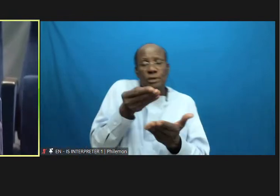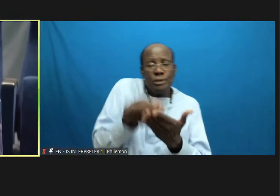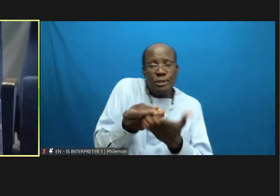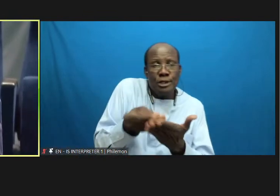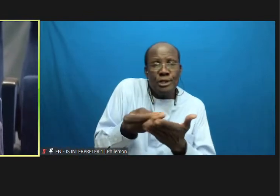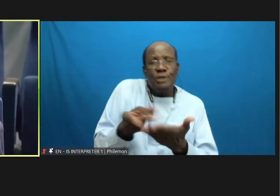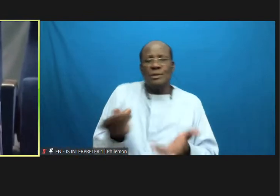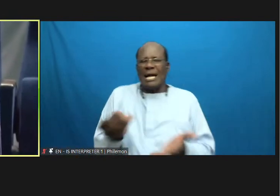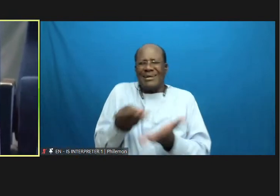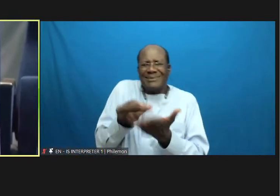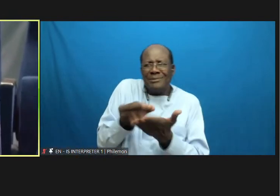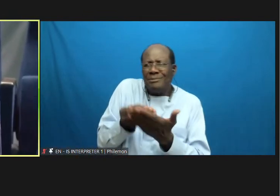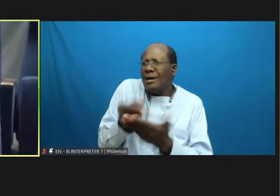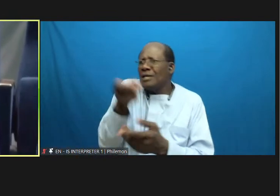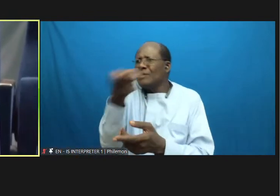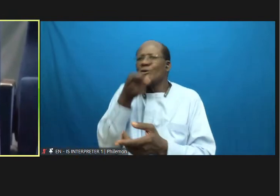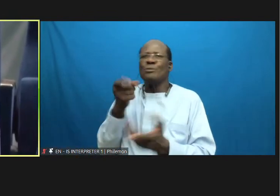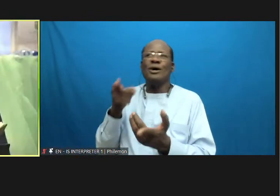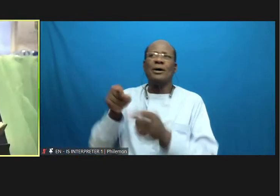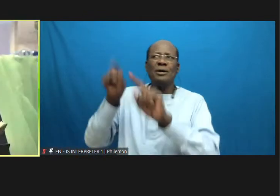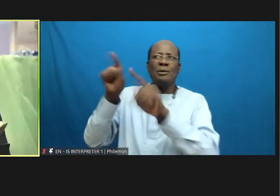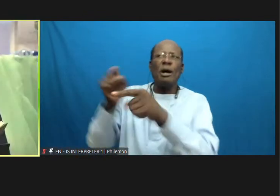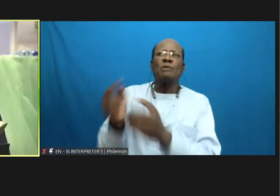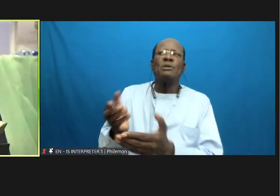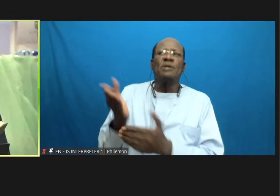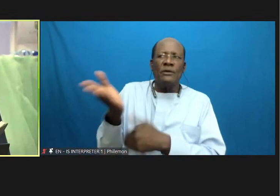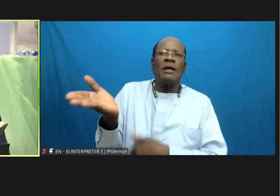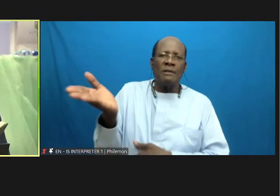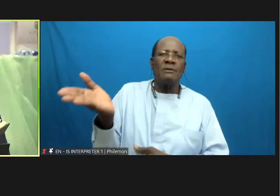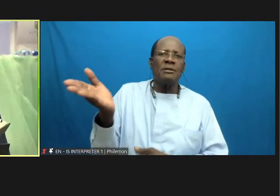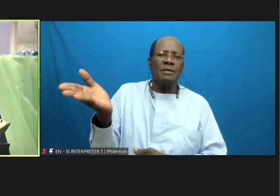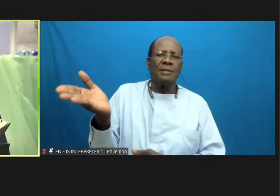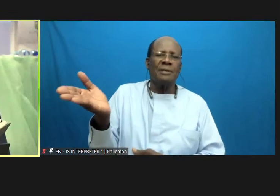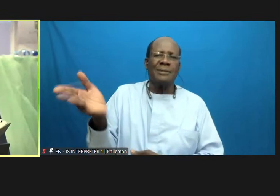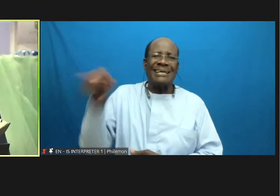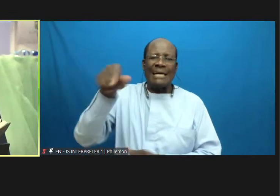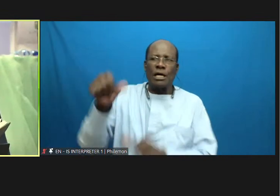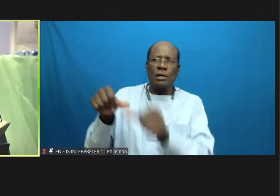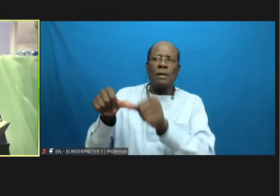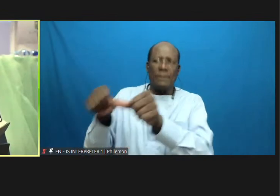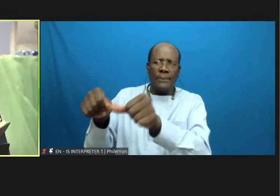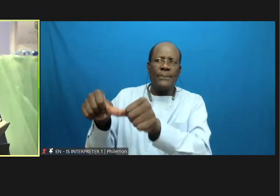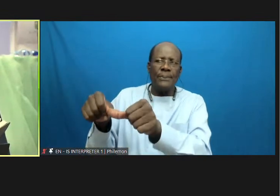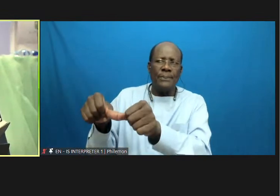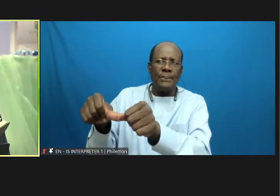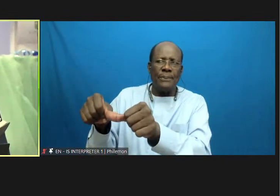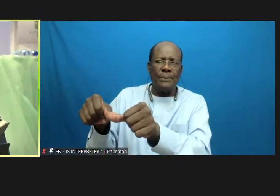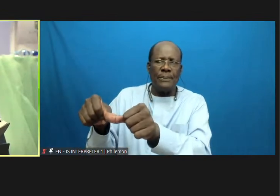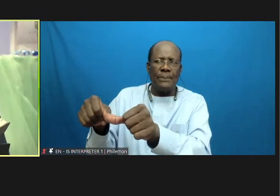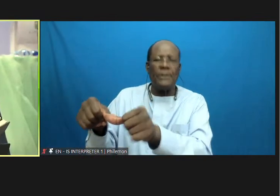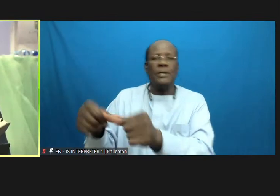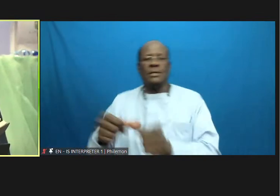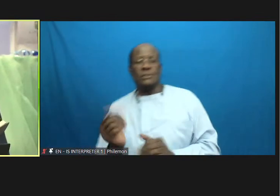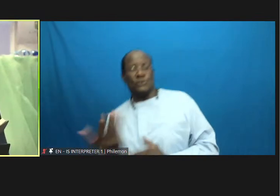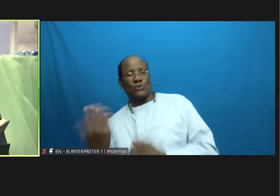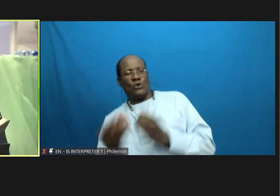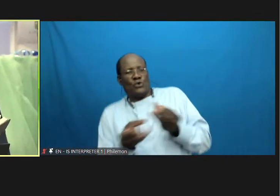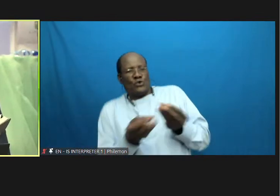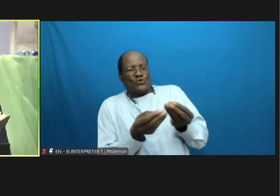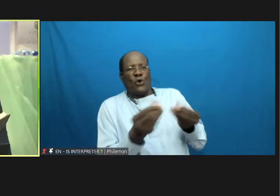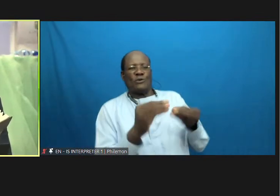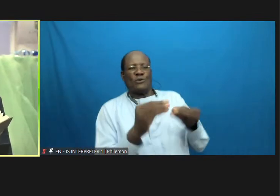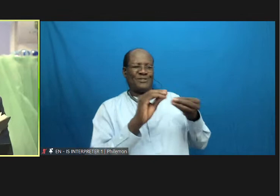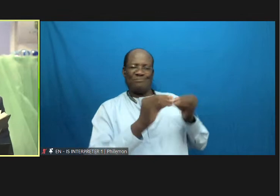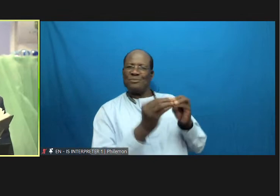and de-risking that financing to be able to address these types of issues in all of these